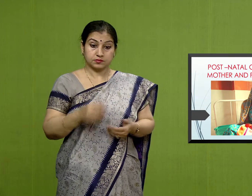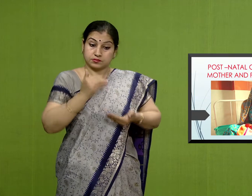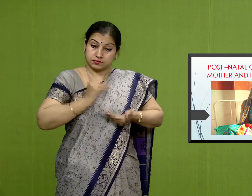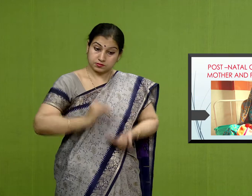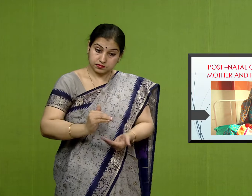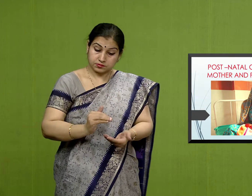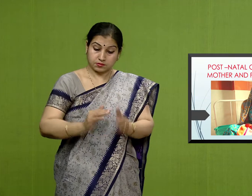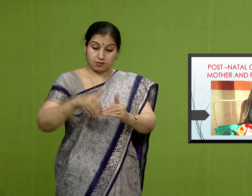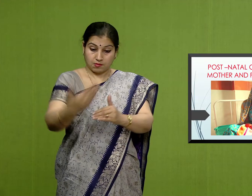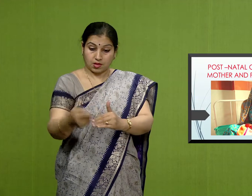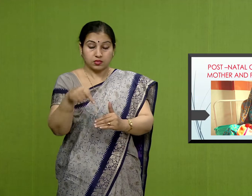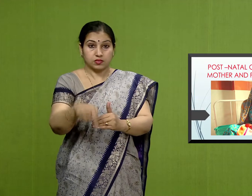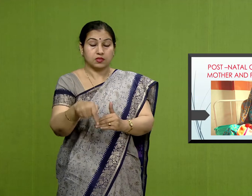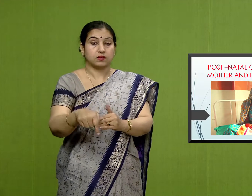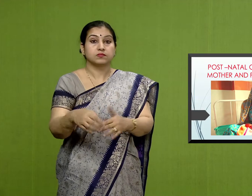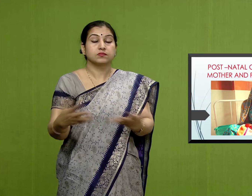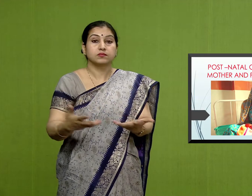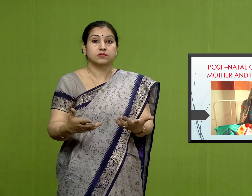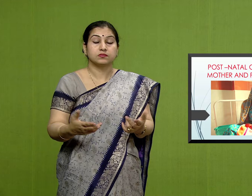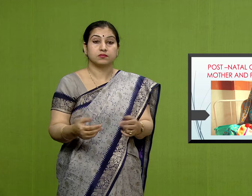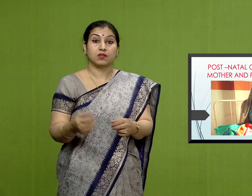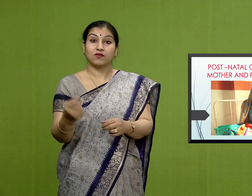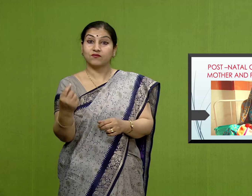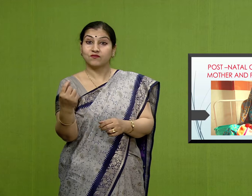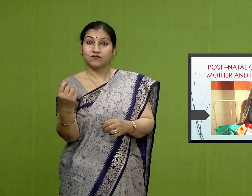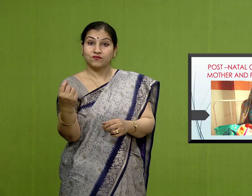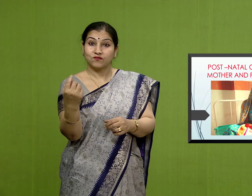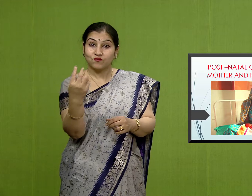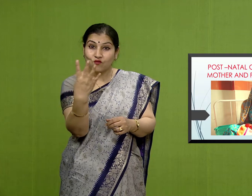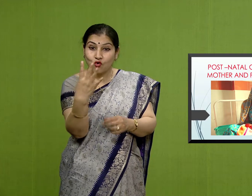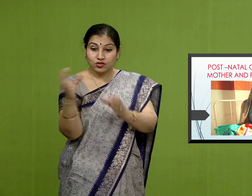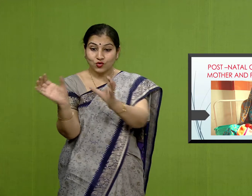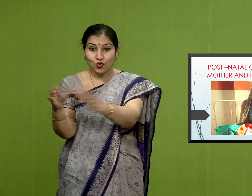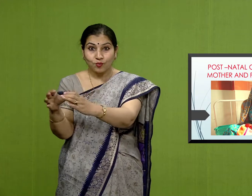period as fourth trimester.